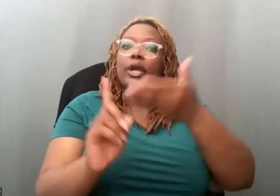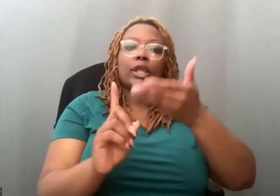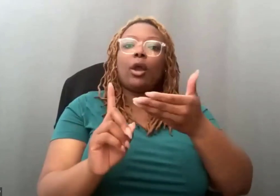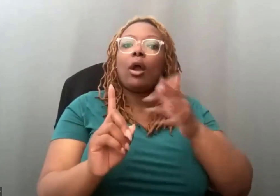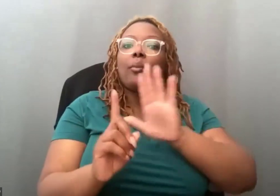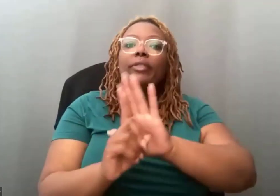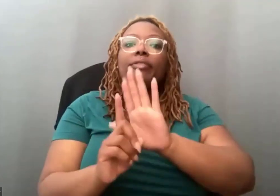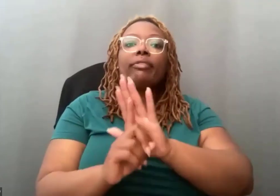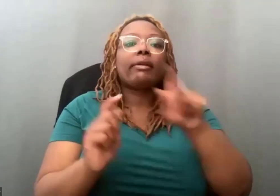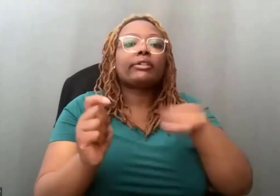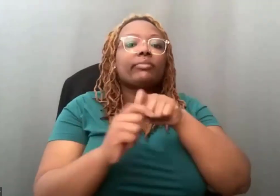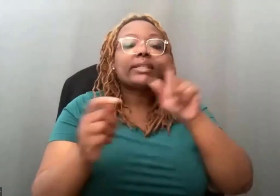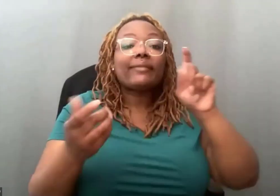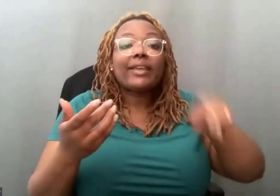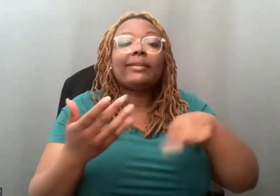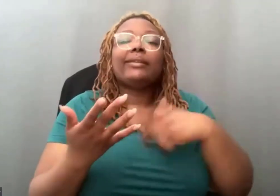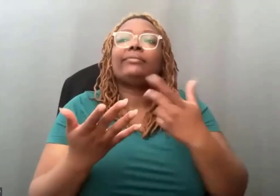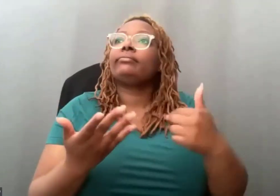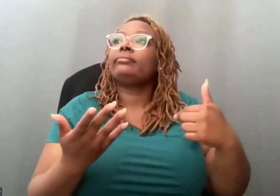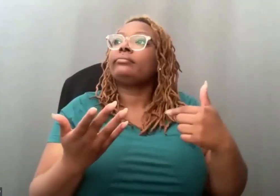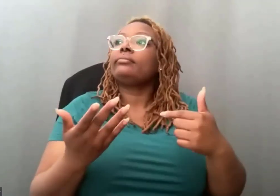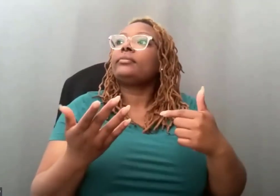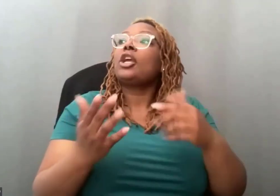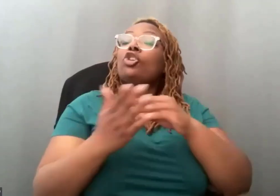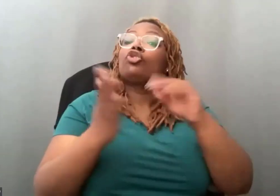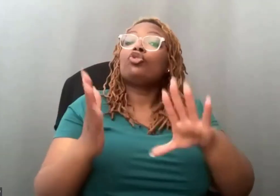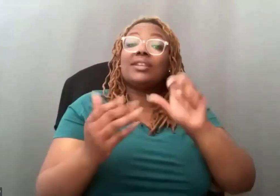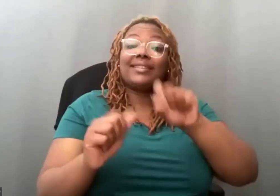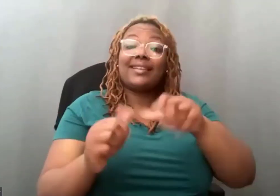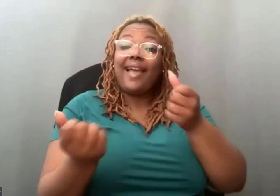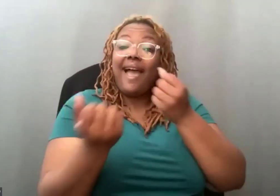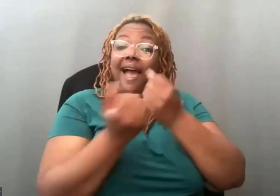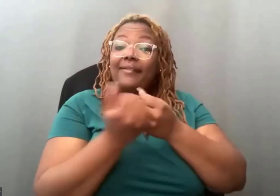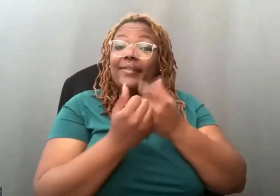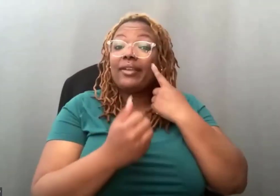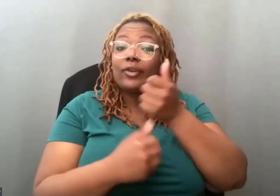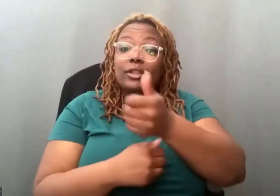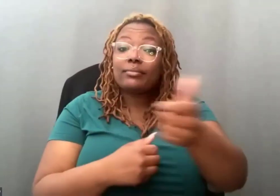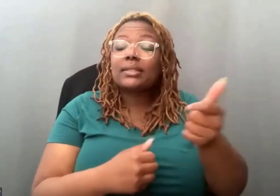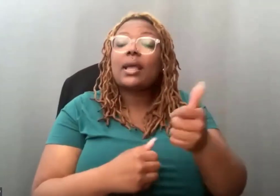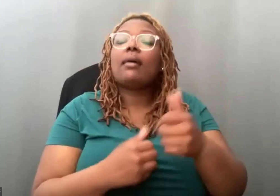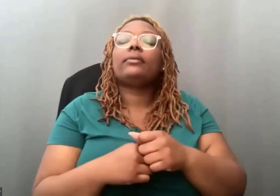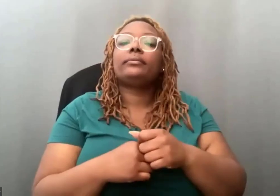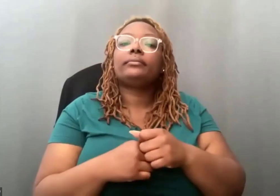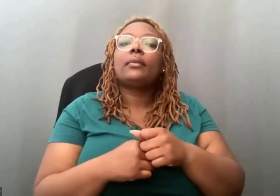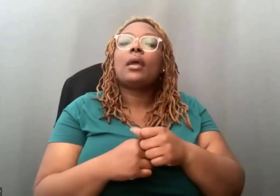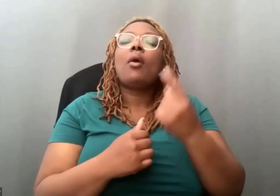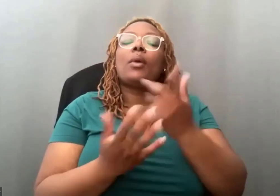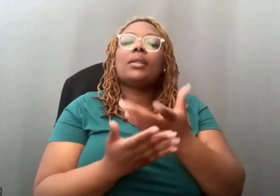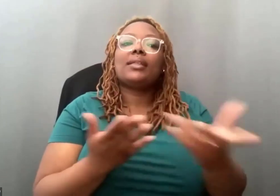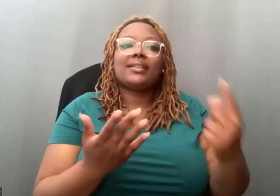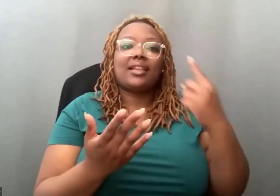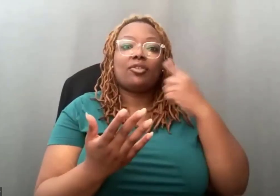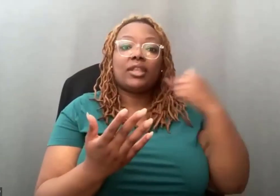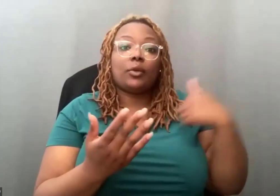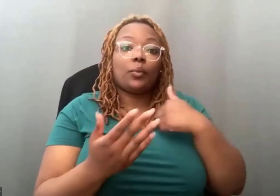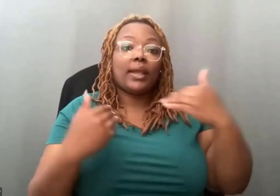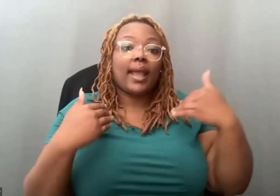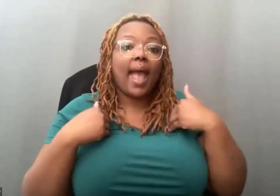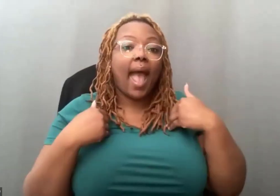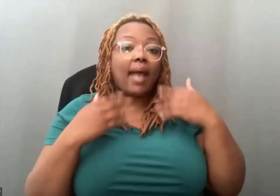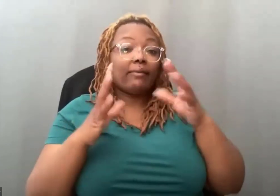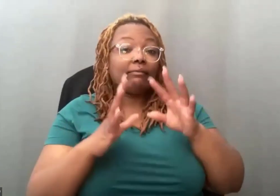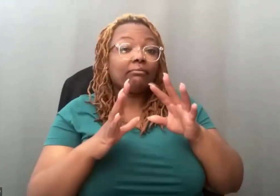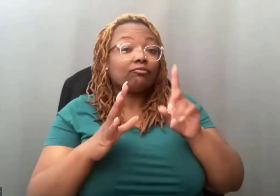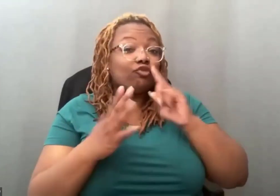their particular needs. It allows them to advocate for themselves, because one of the things that I don't think that we have